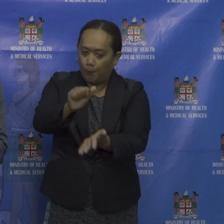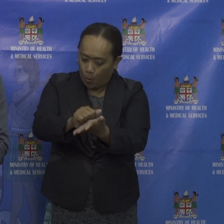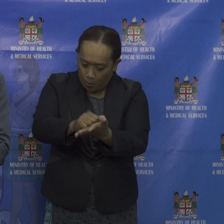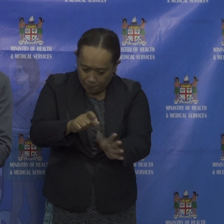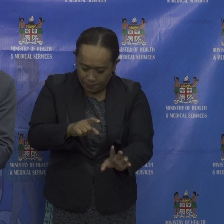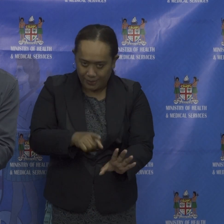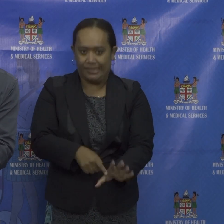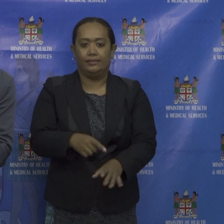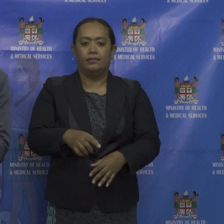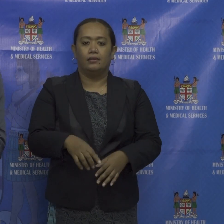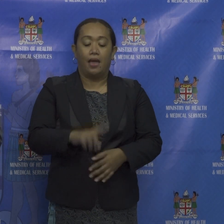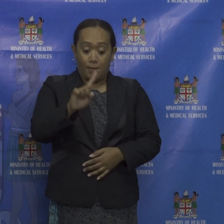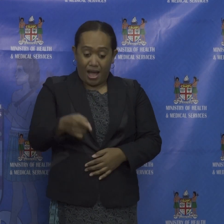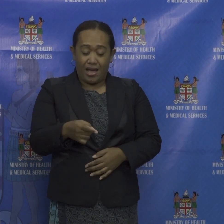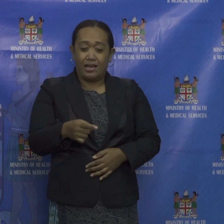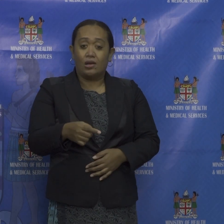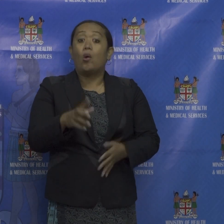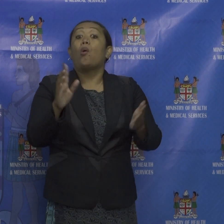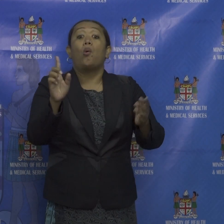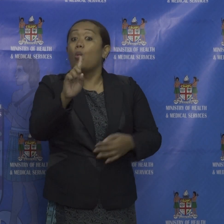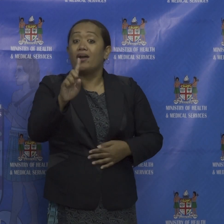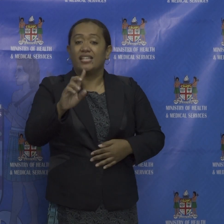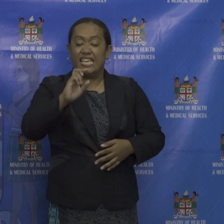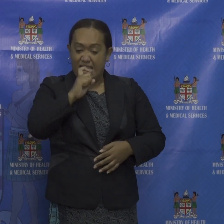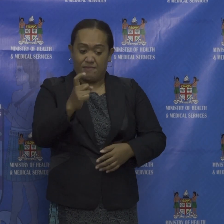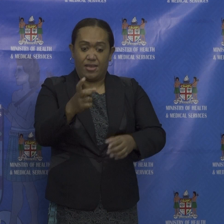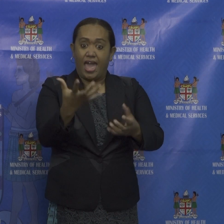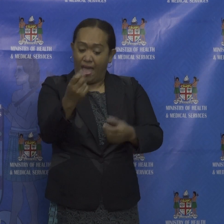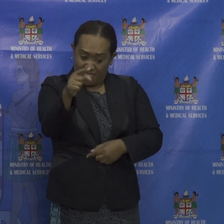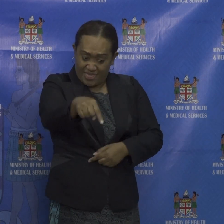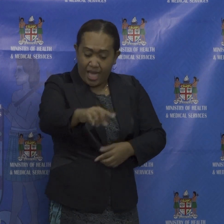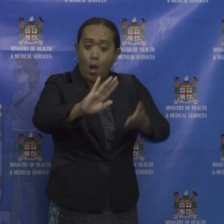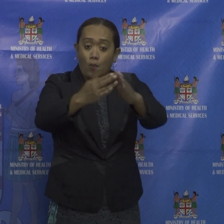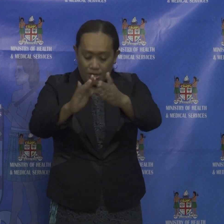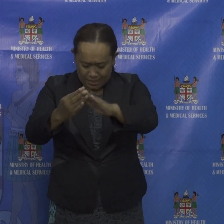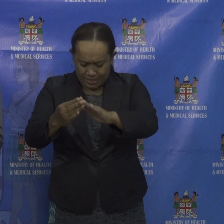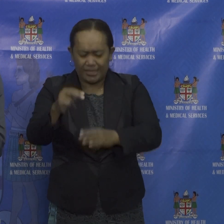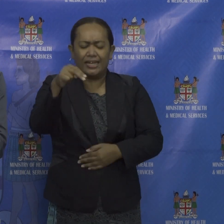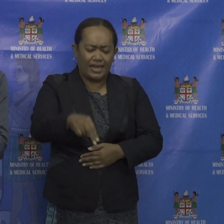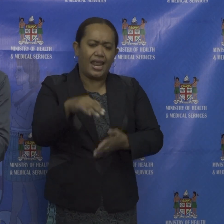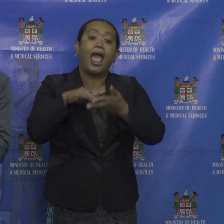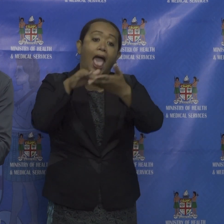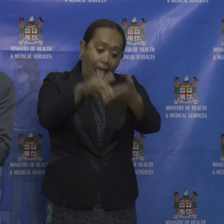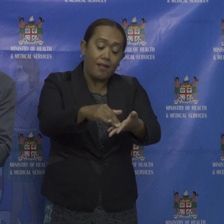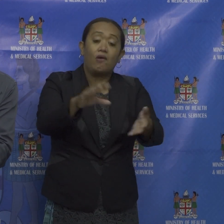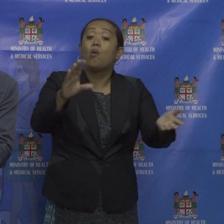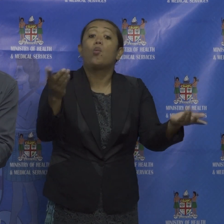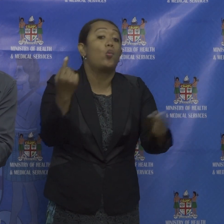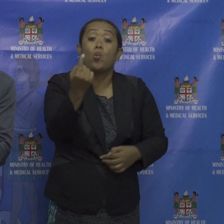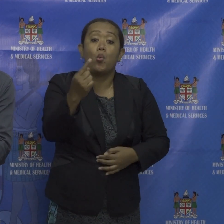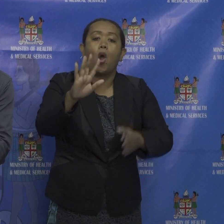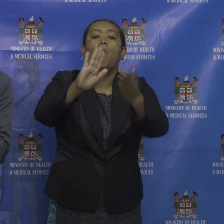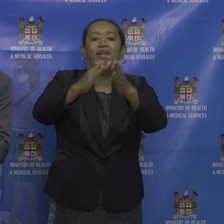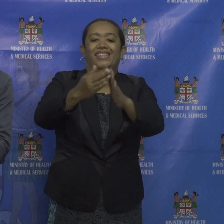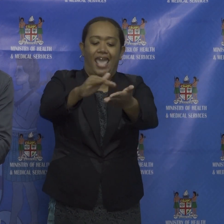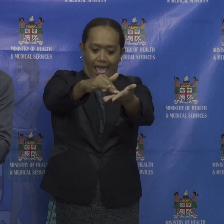But the thing about community surveillance is that it requires the community. It requires that all of us are fully invested in the containment of the